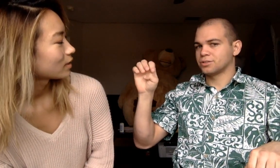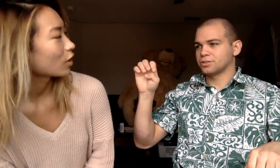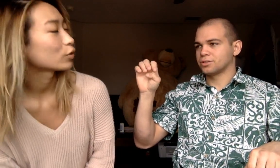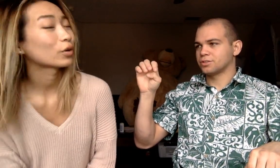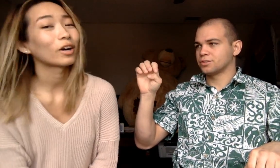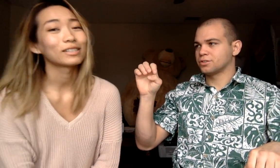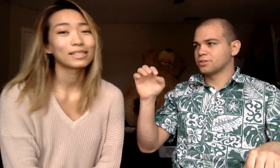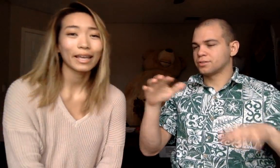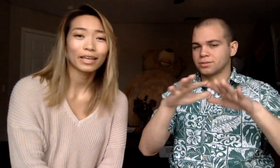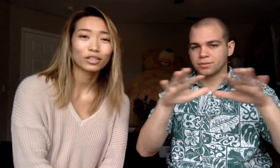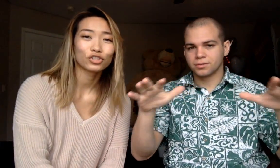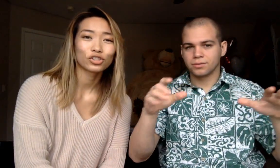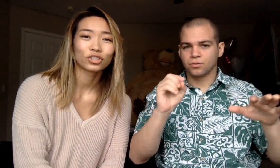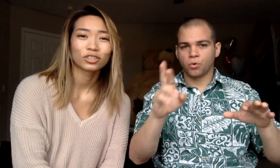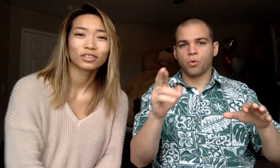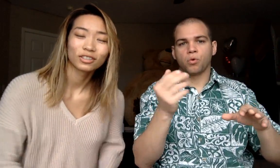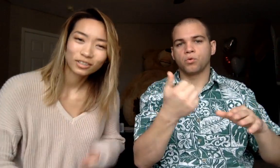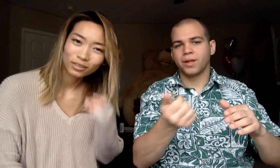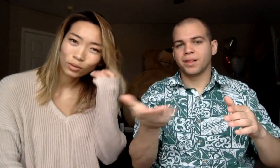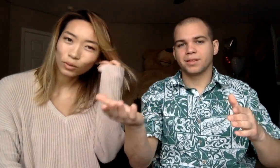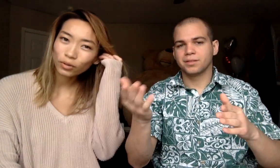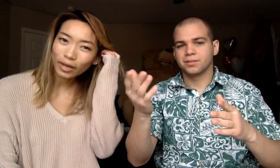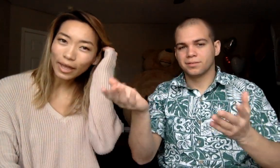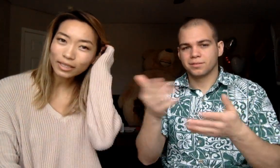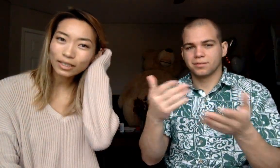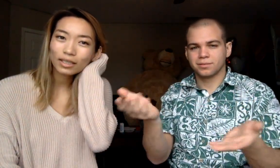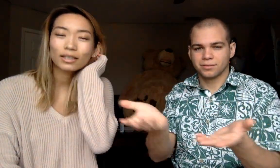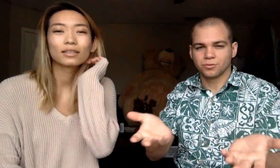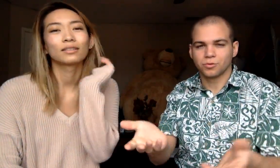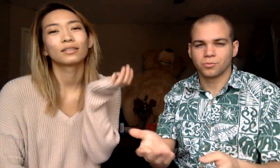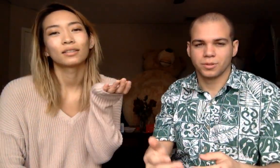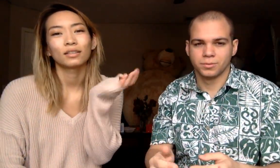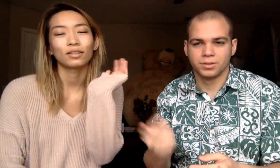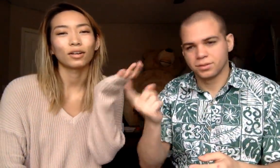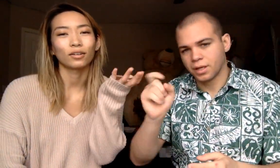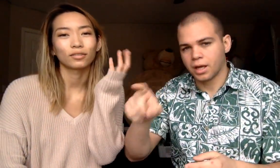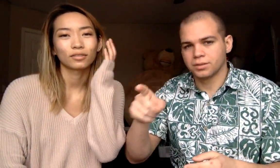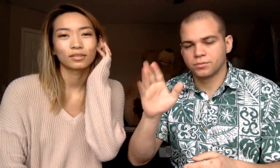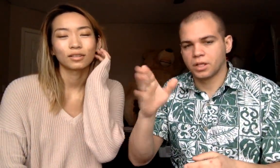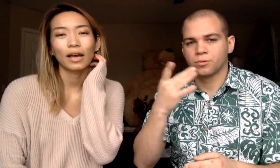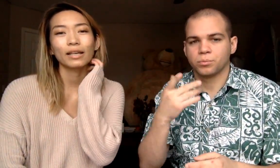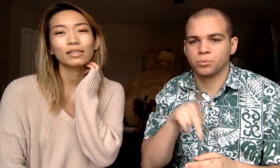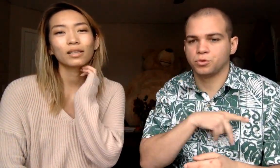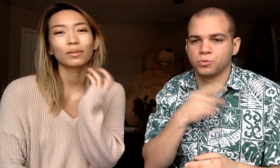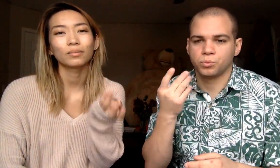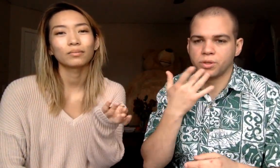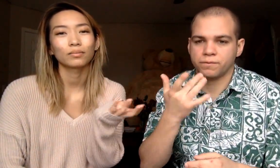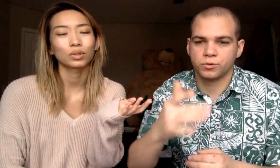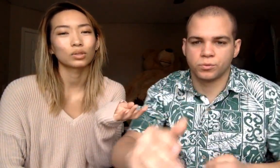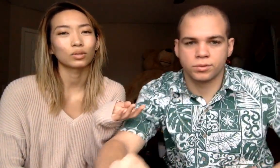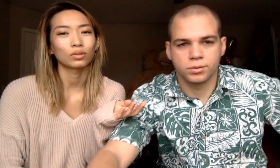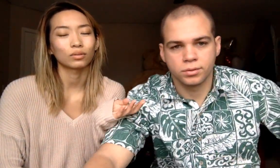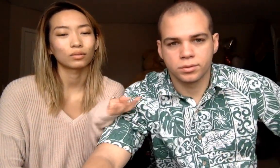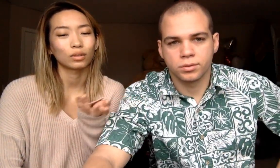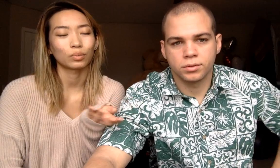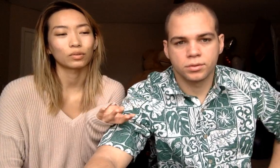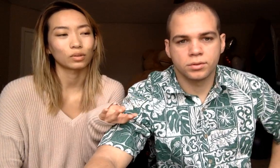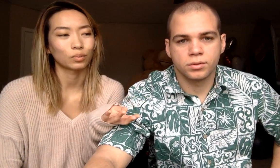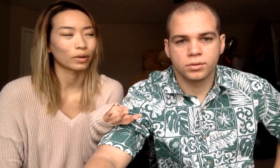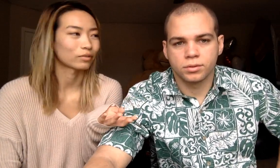Or on stage, or any, ask them their personal preference. So